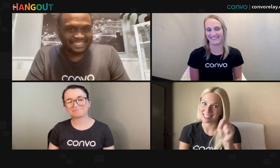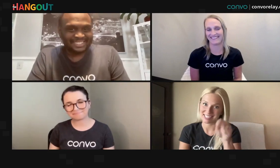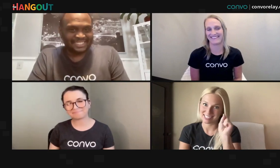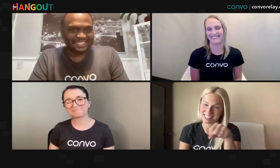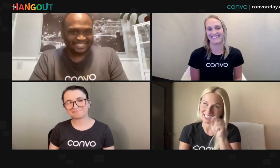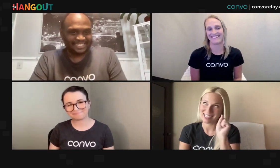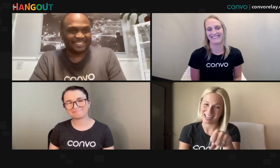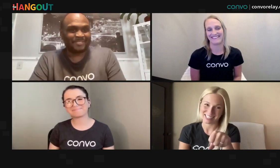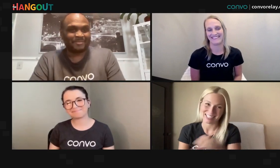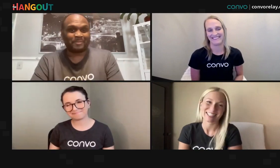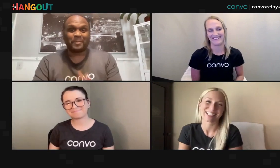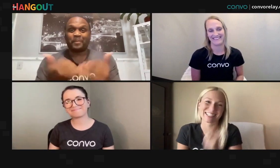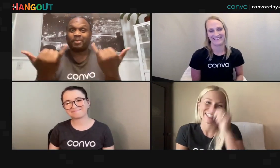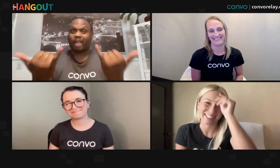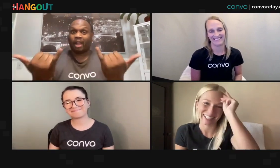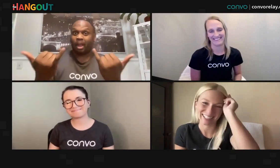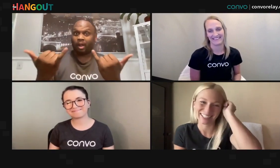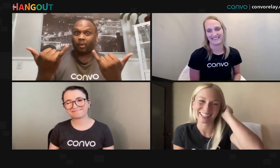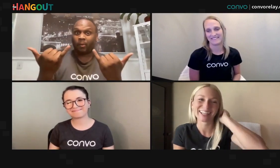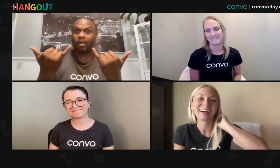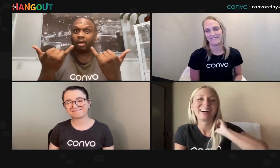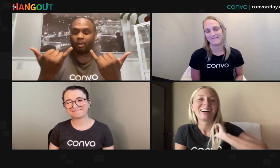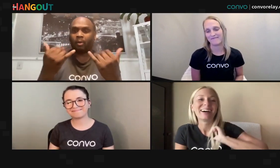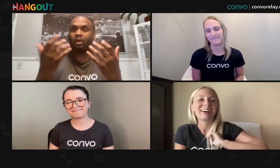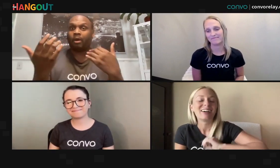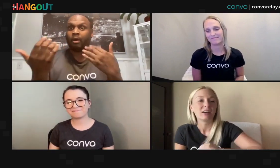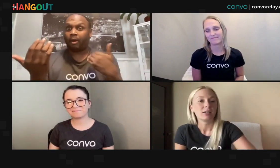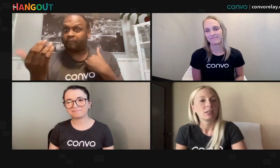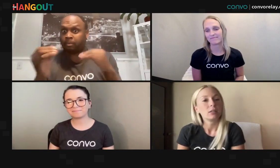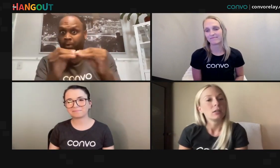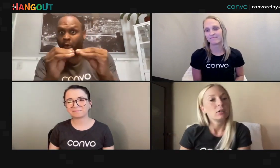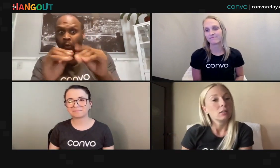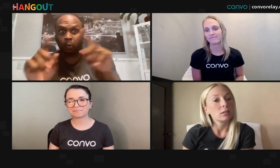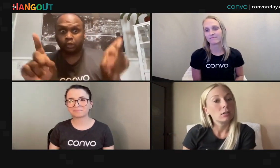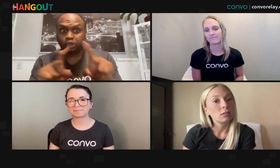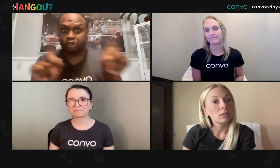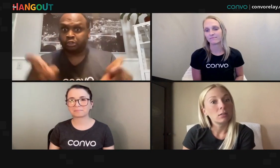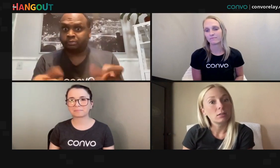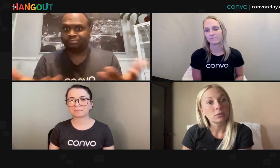the Convo customers, you're always right. Alexa here, yes.